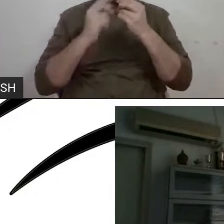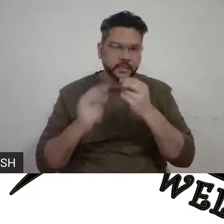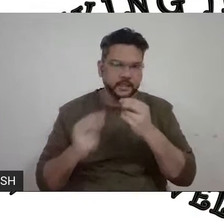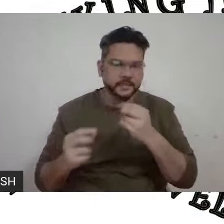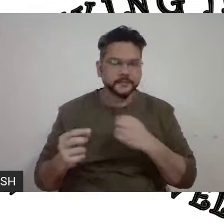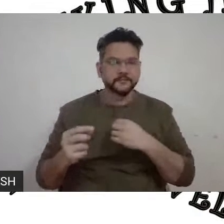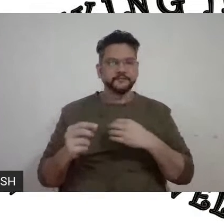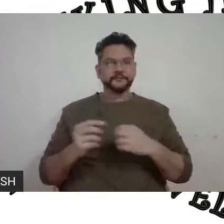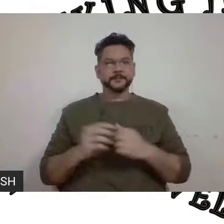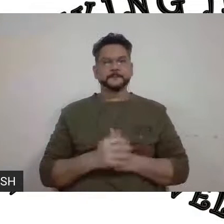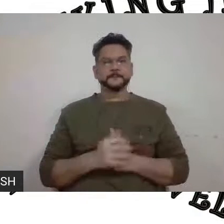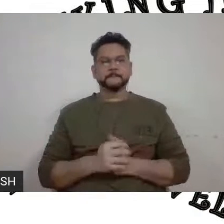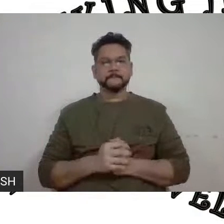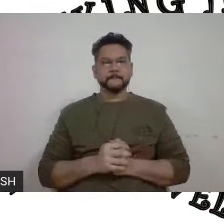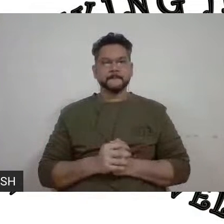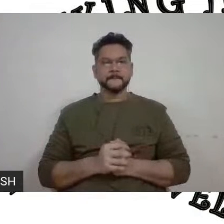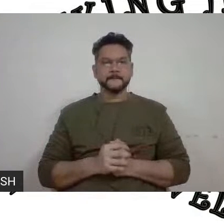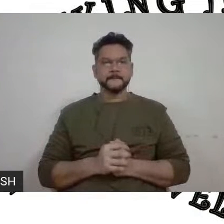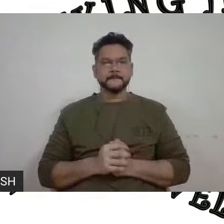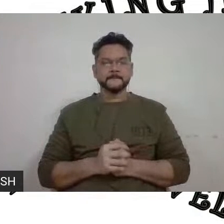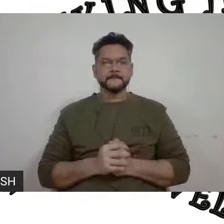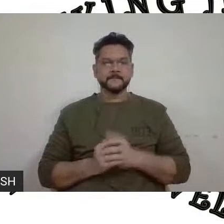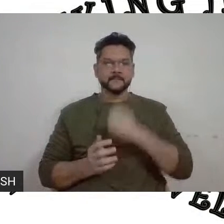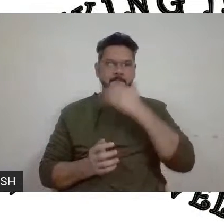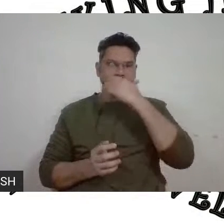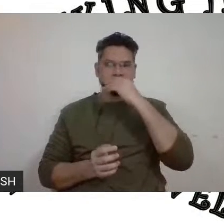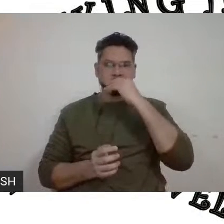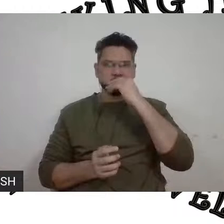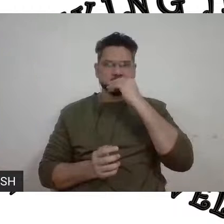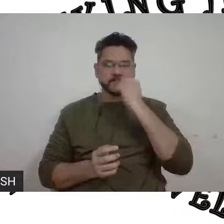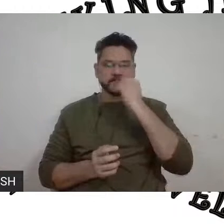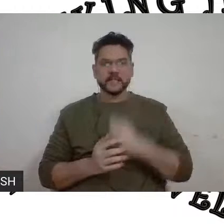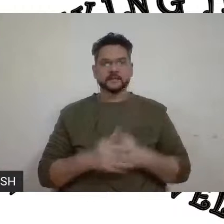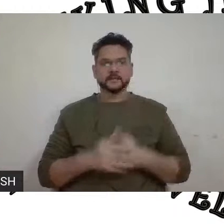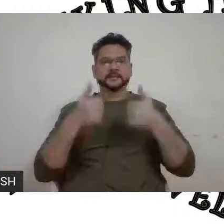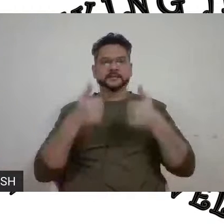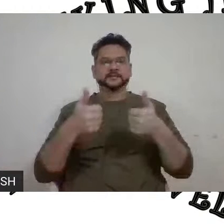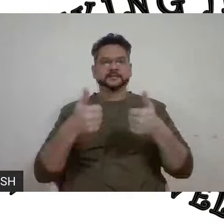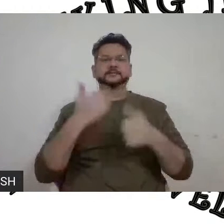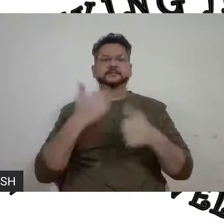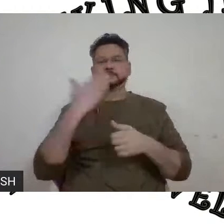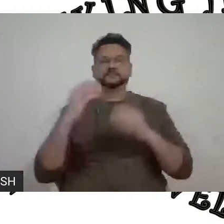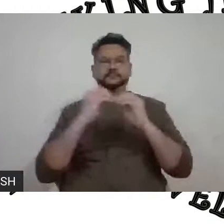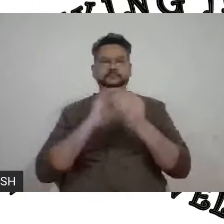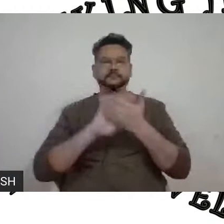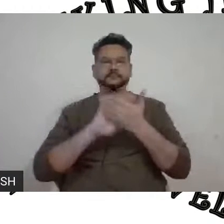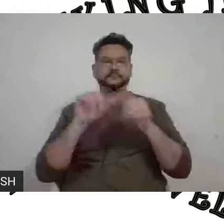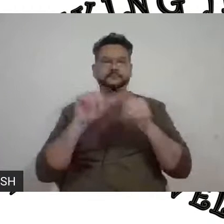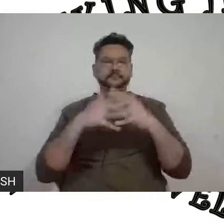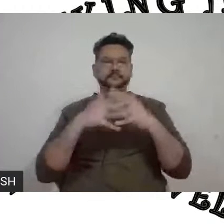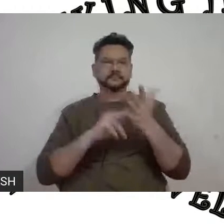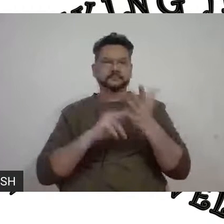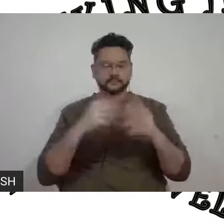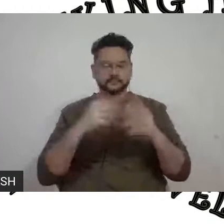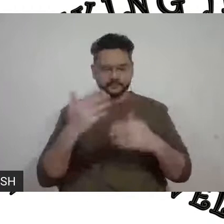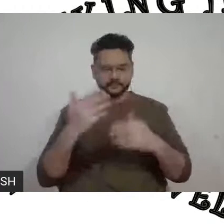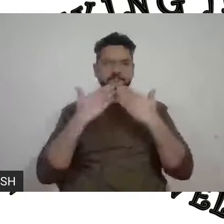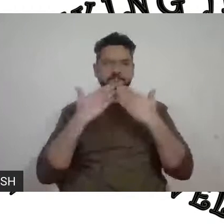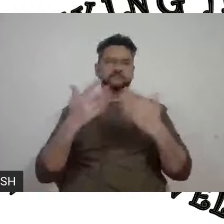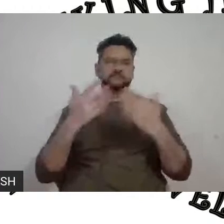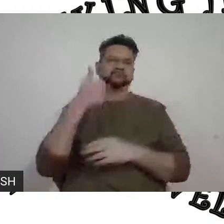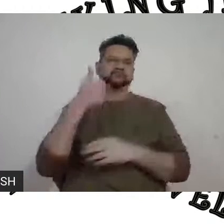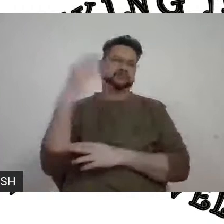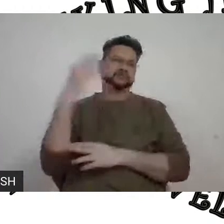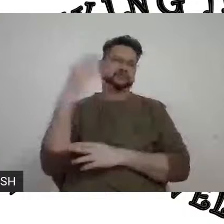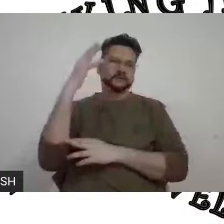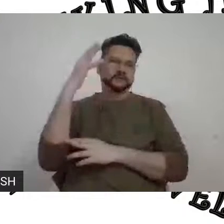Yes, sir. Very clear. Uh, okay, thanks a lot, Bhavna. Very good afternoon to all.